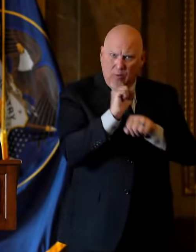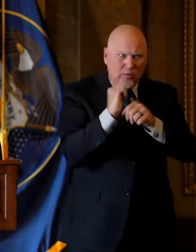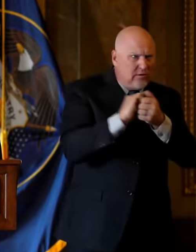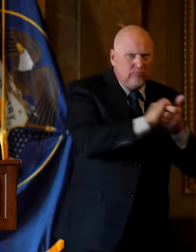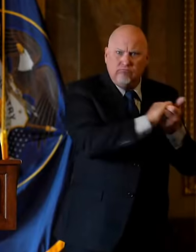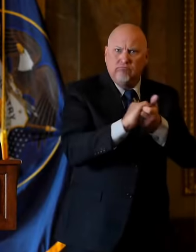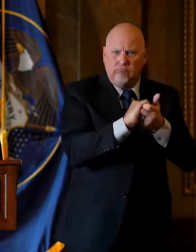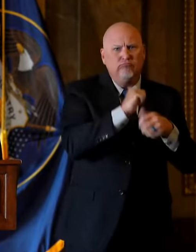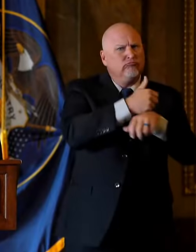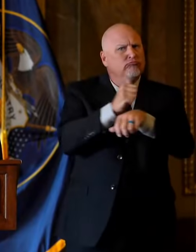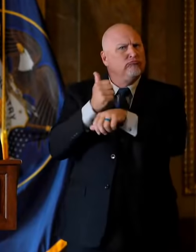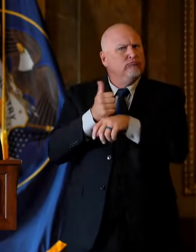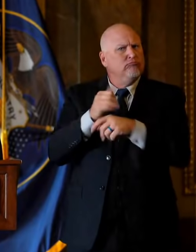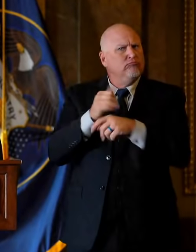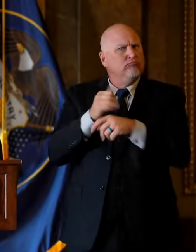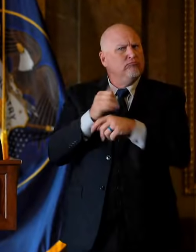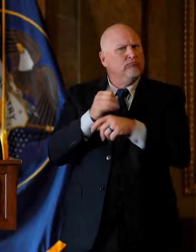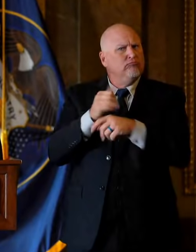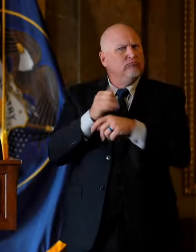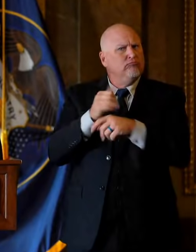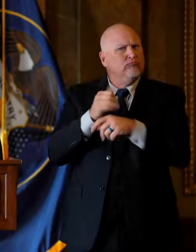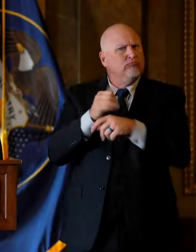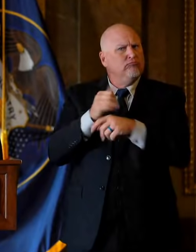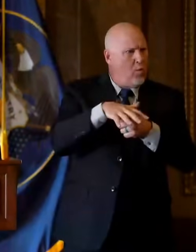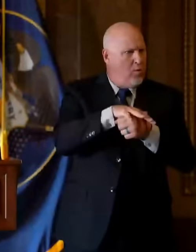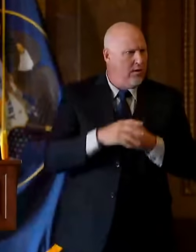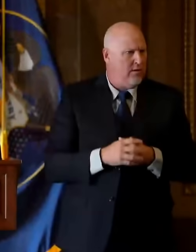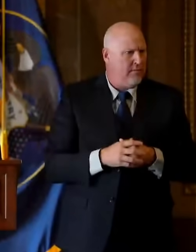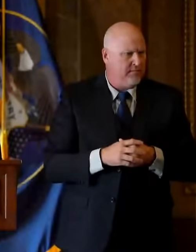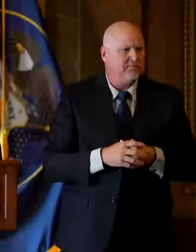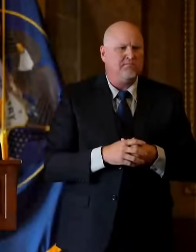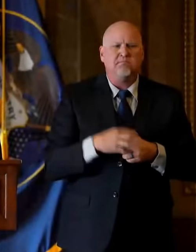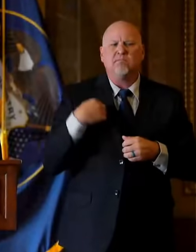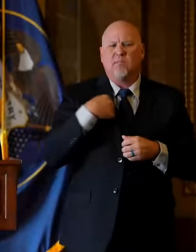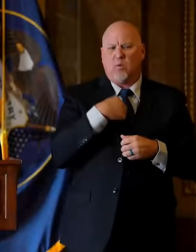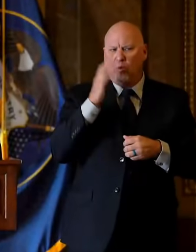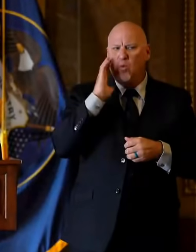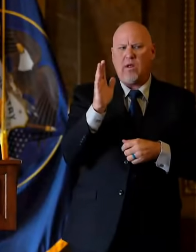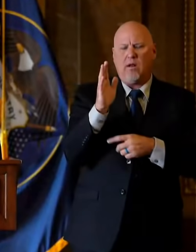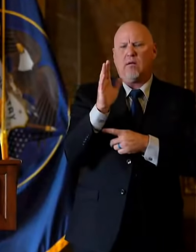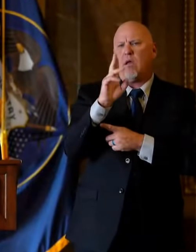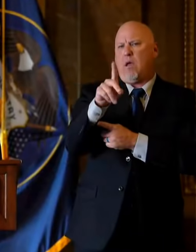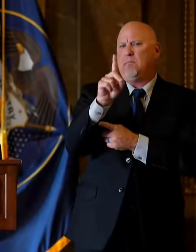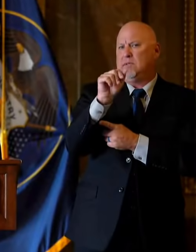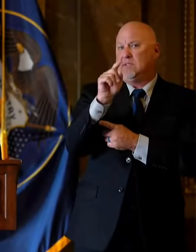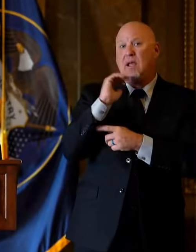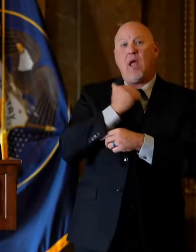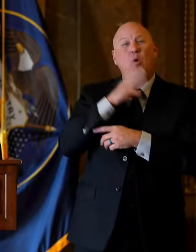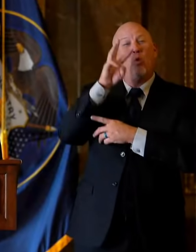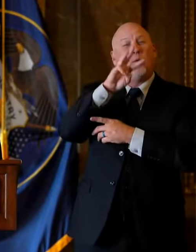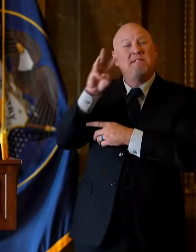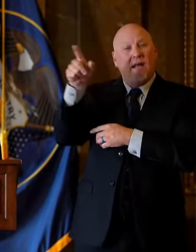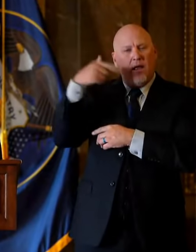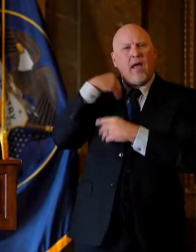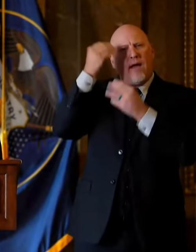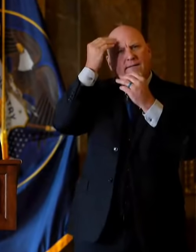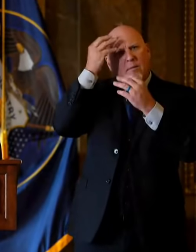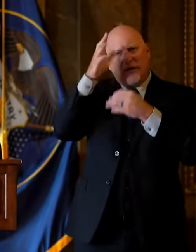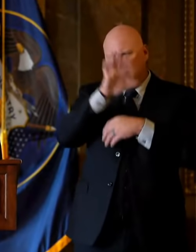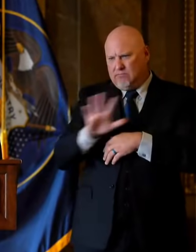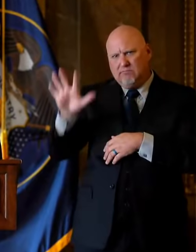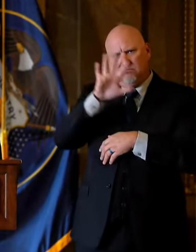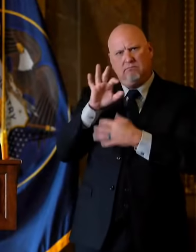school dashboards, and there will be additional updates coming over the next few days. Again, we want parents,